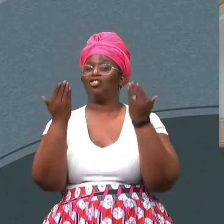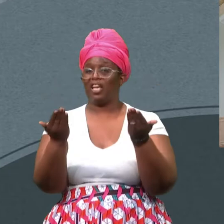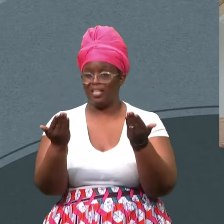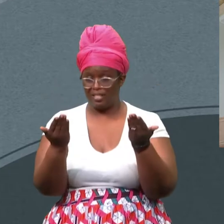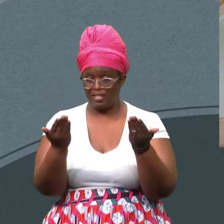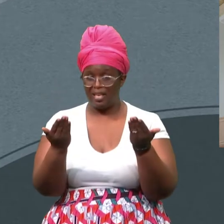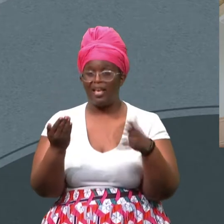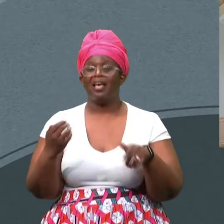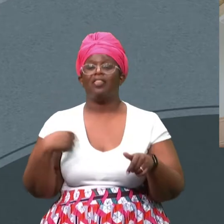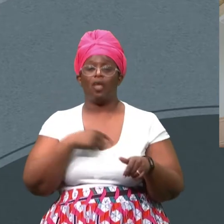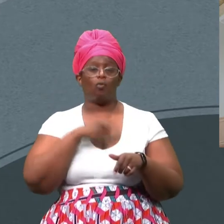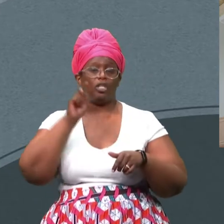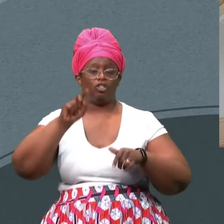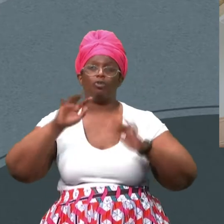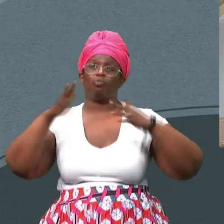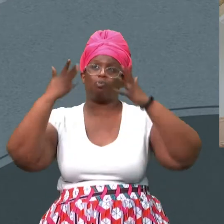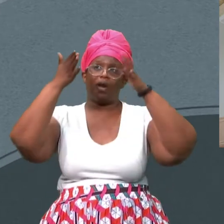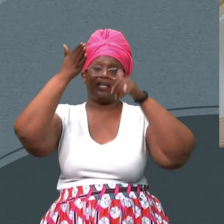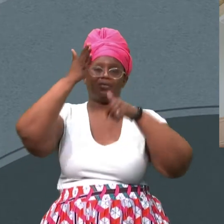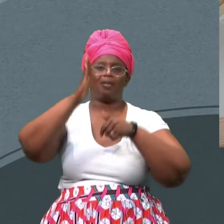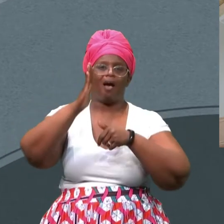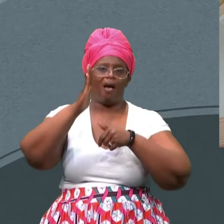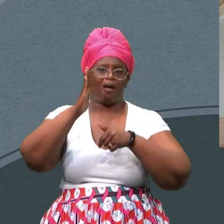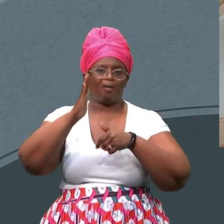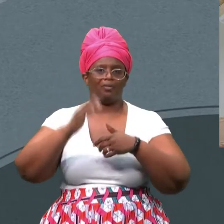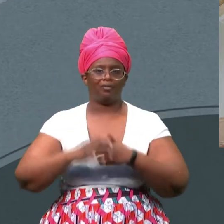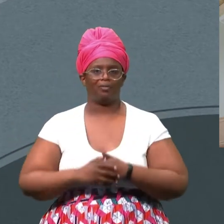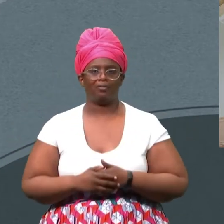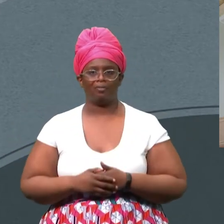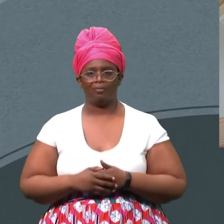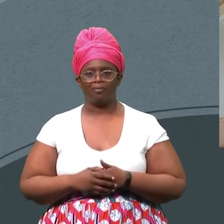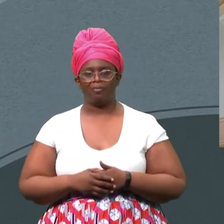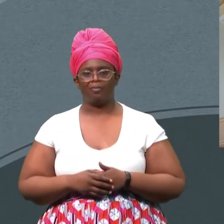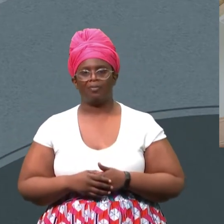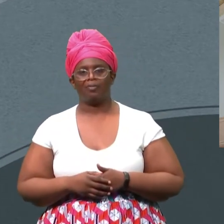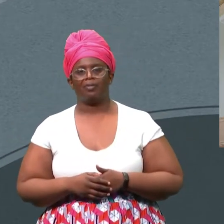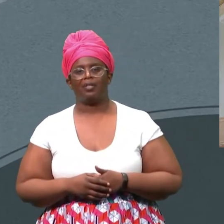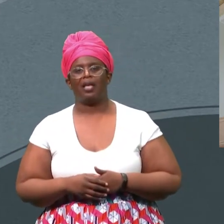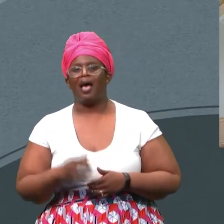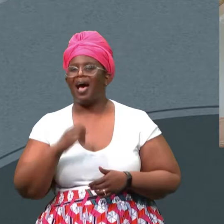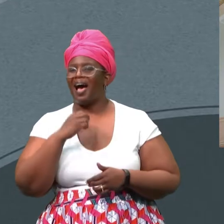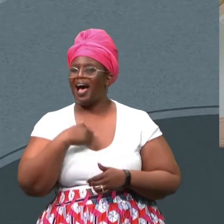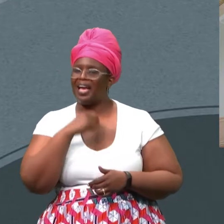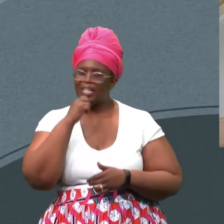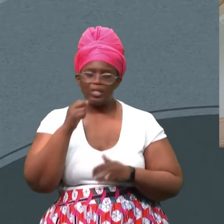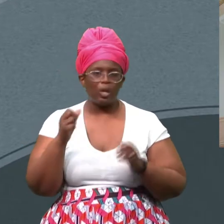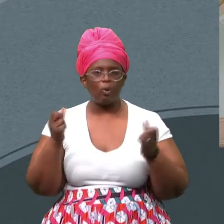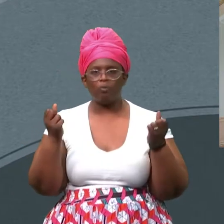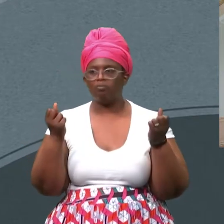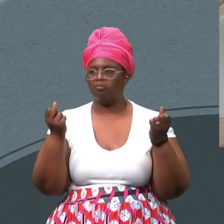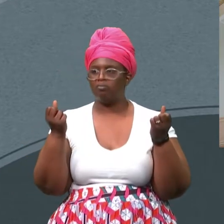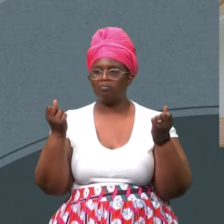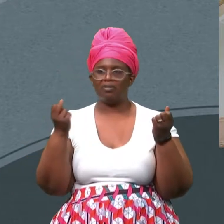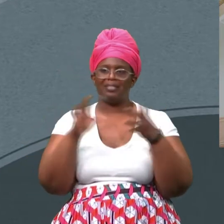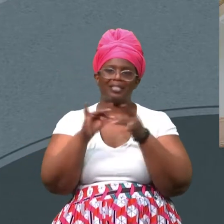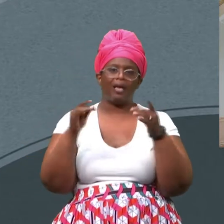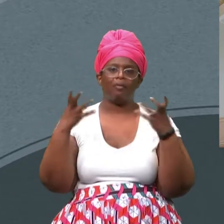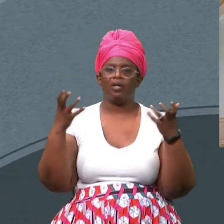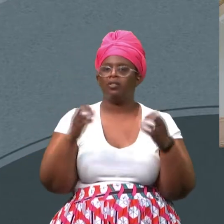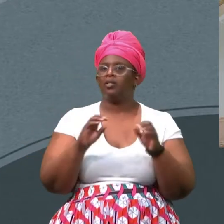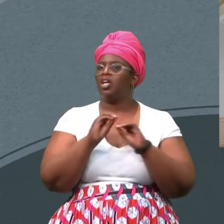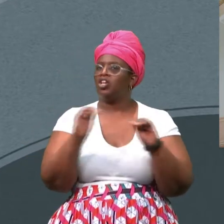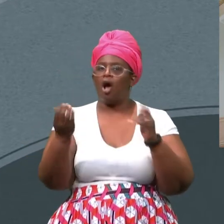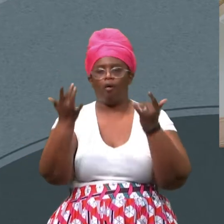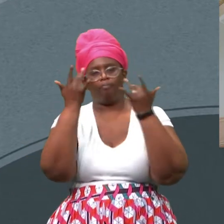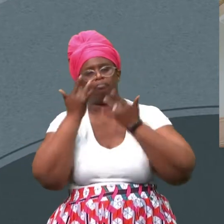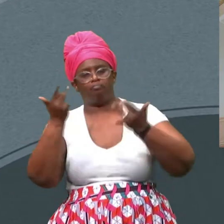ought to give God grateful praise for. I don't say this much, but come on, today no pity parties. Today no woe is